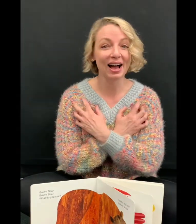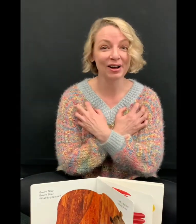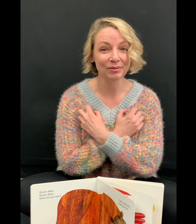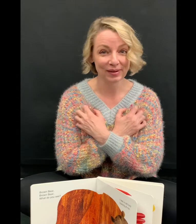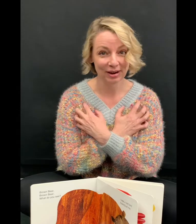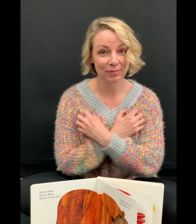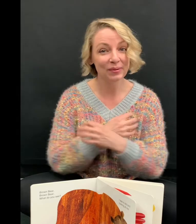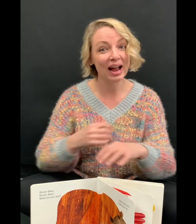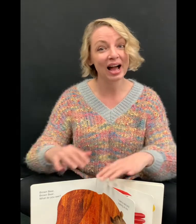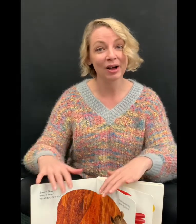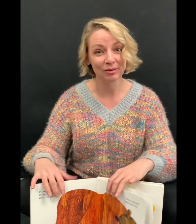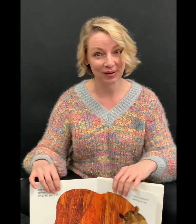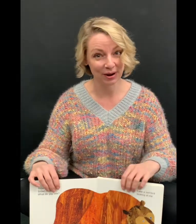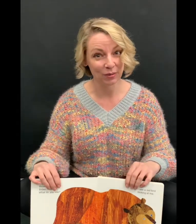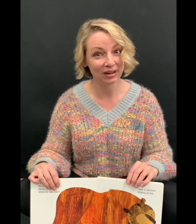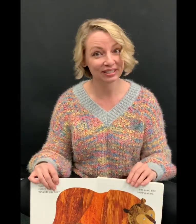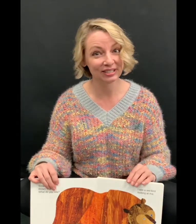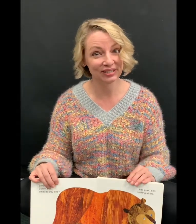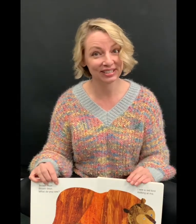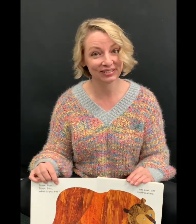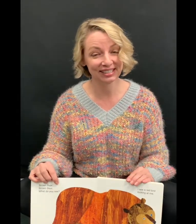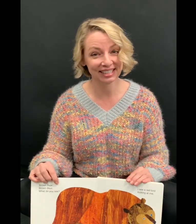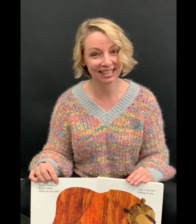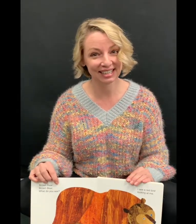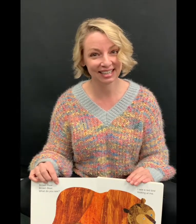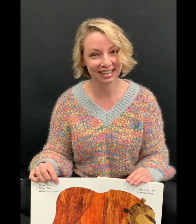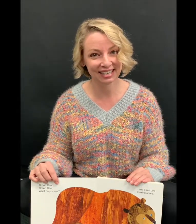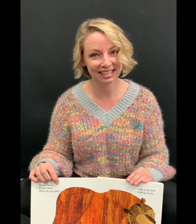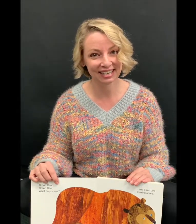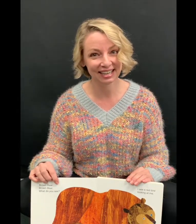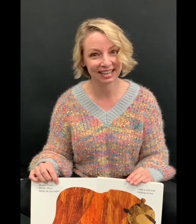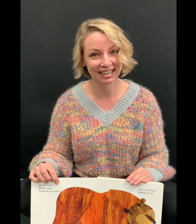Brown bear, brown bear, what do you see?